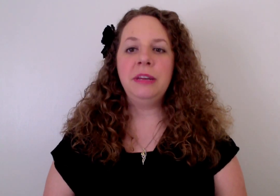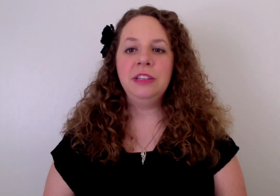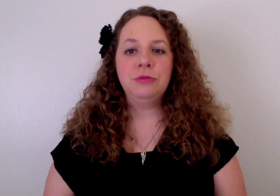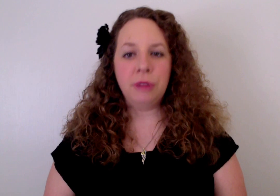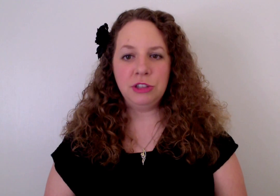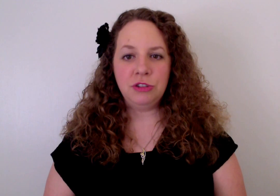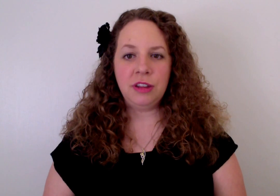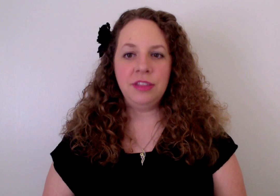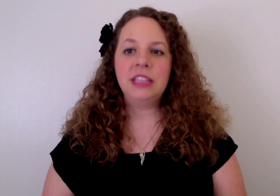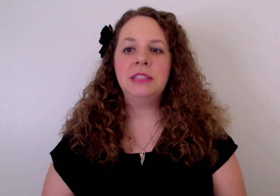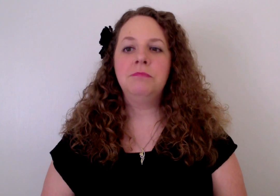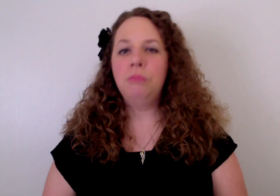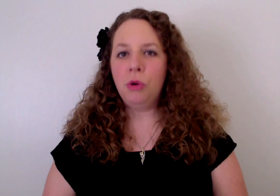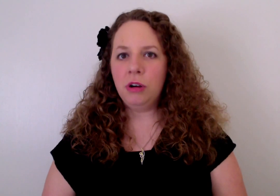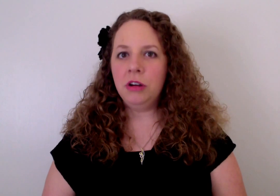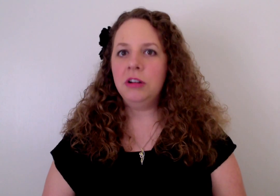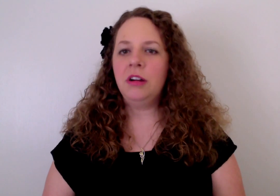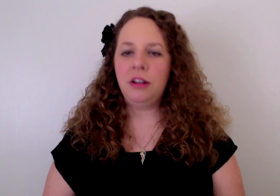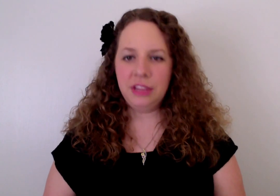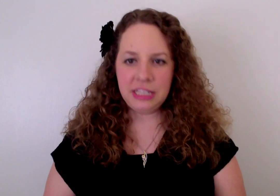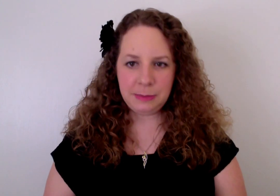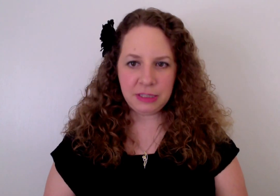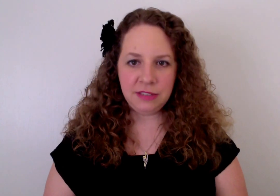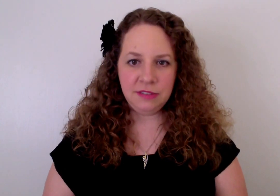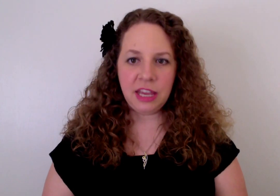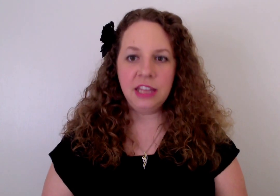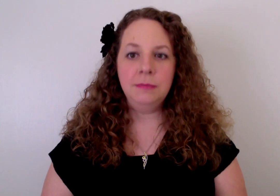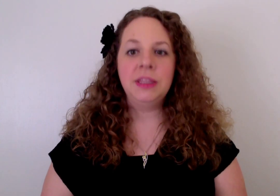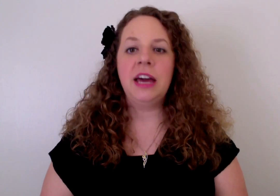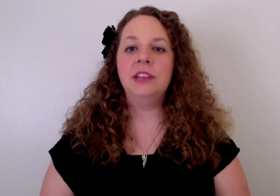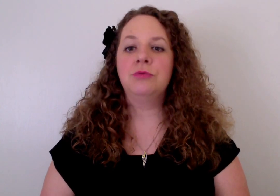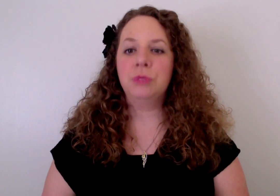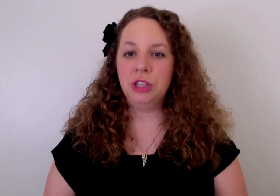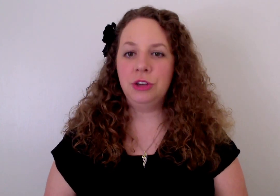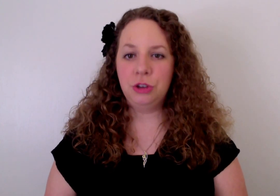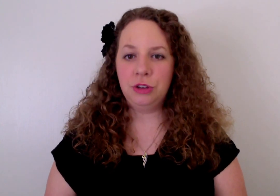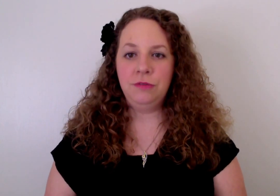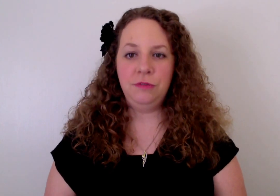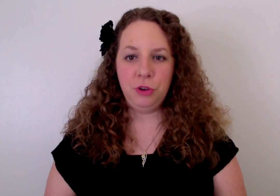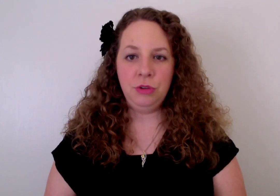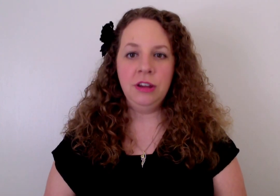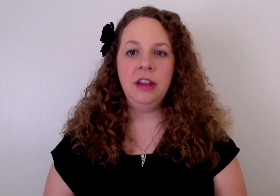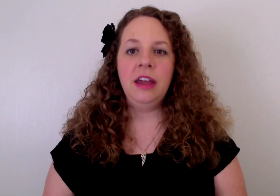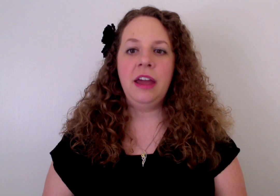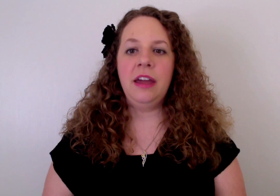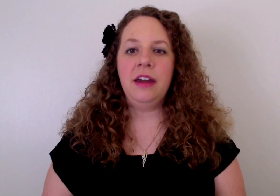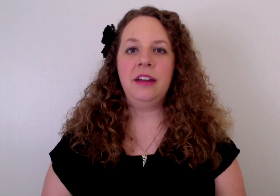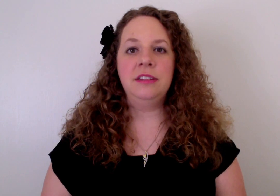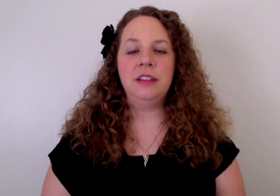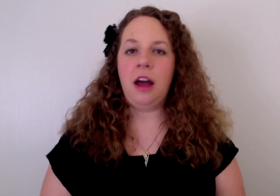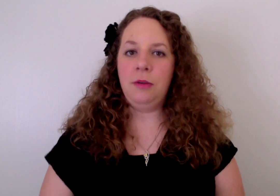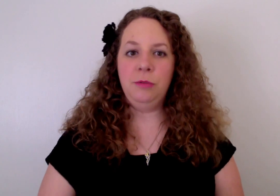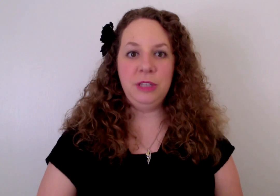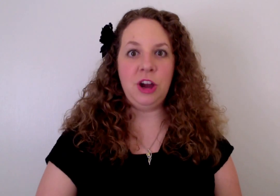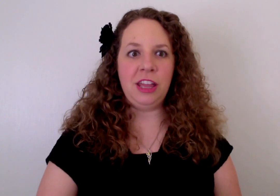Japanese restaurant that's more on the expensive side, but that has really good food, and we'll be talking